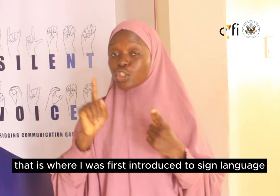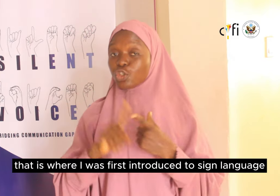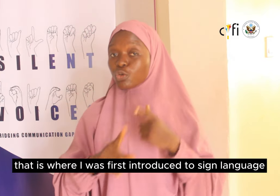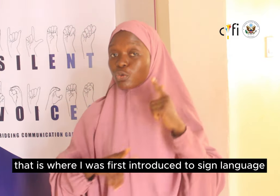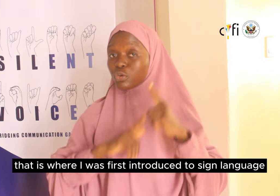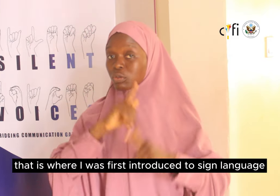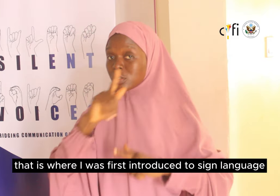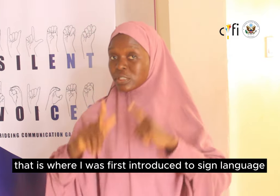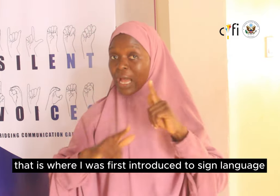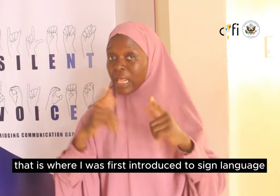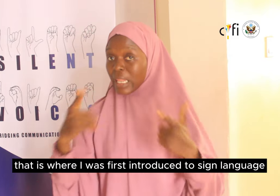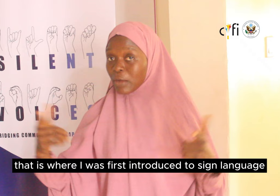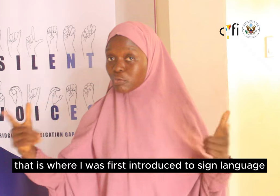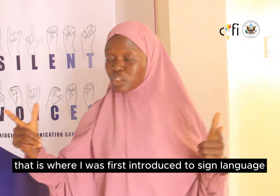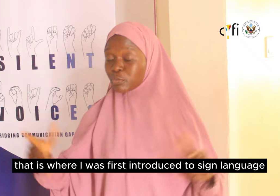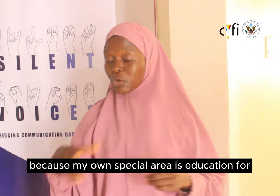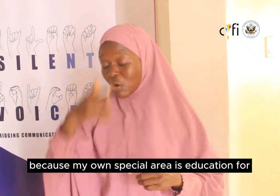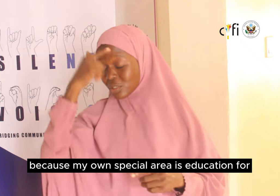to sign language, because